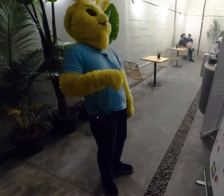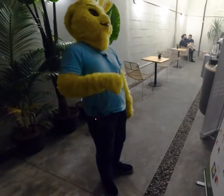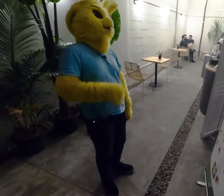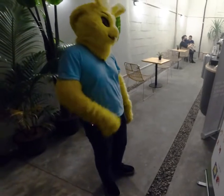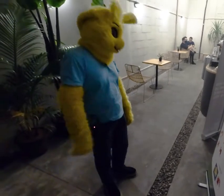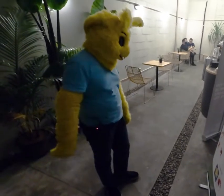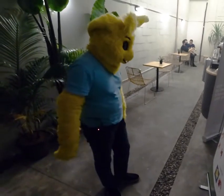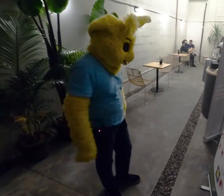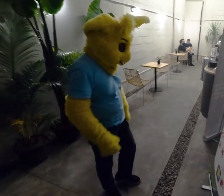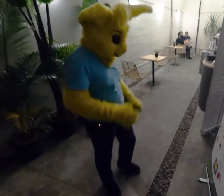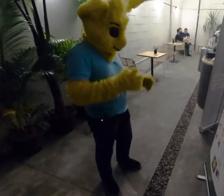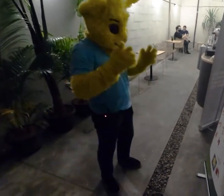uh